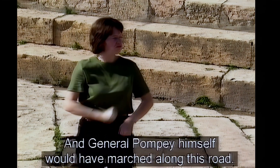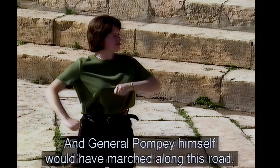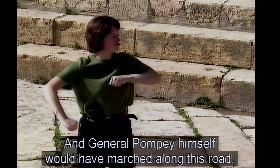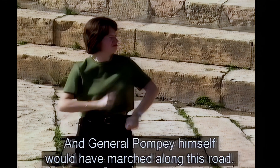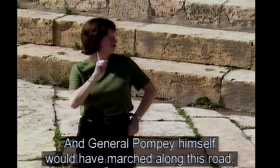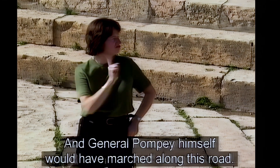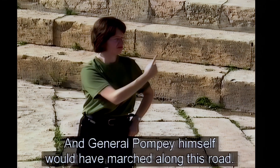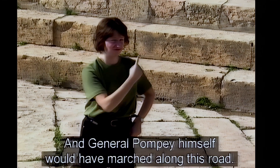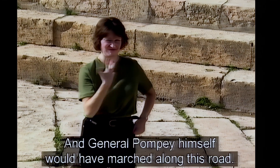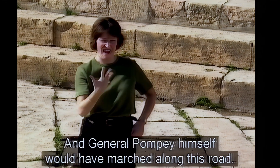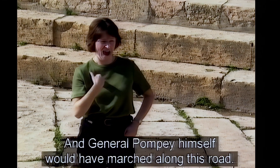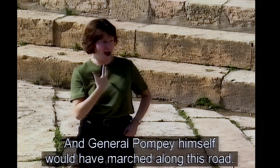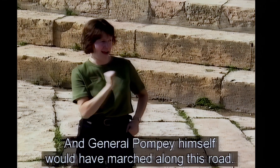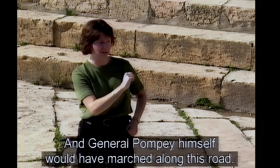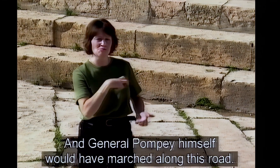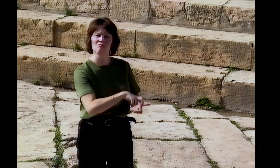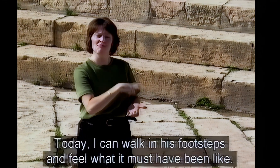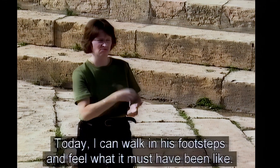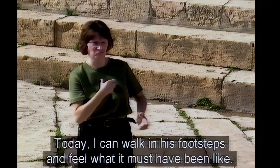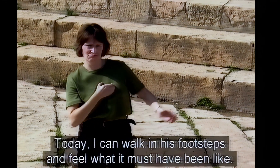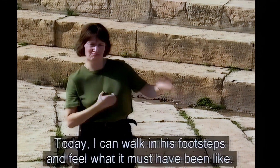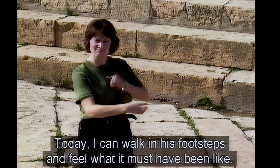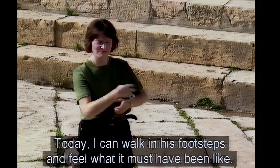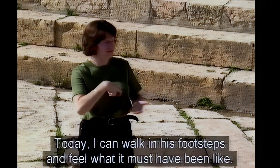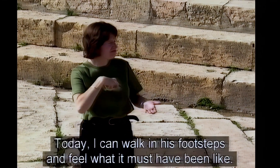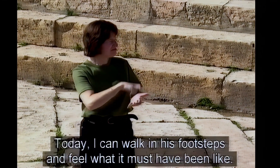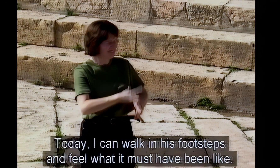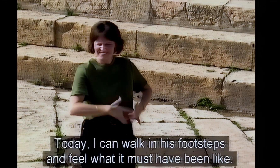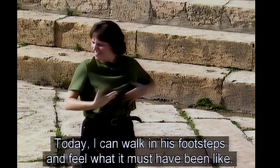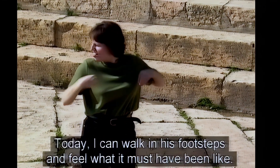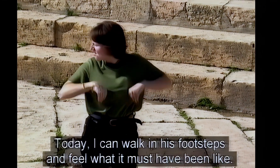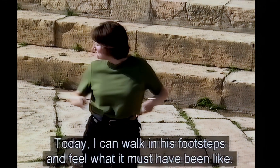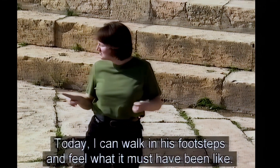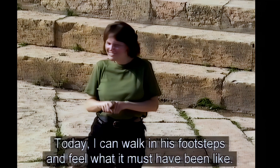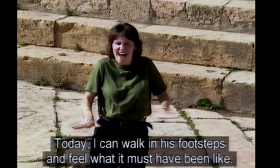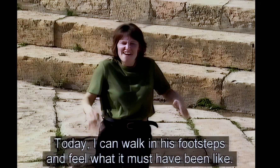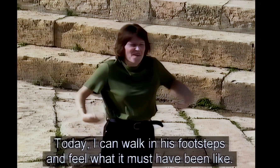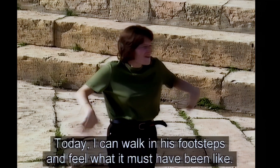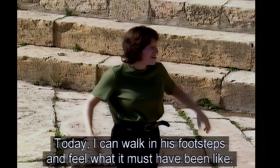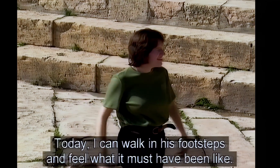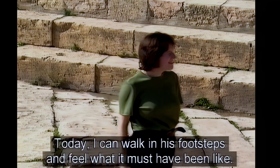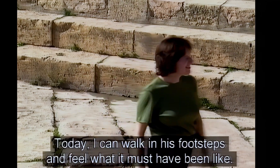this road, and today I get to walk in his footsteps and feel what it must have been like.